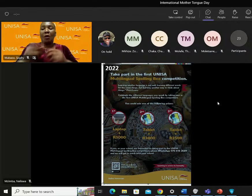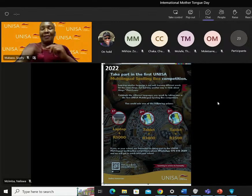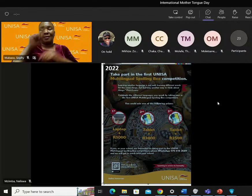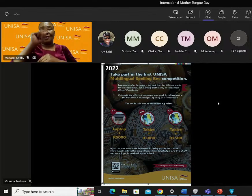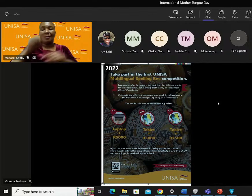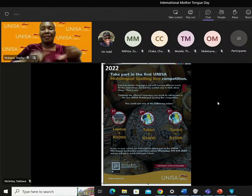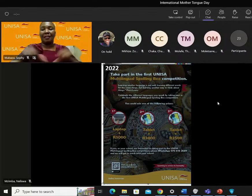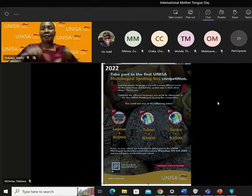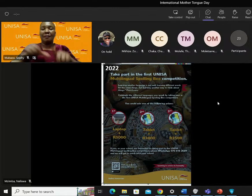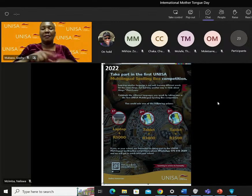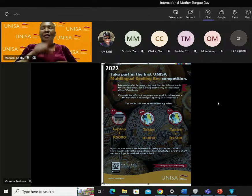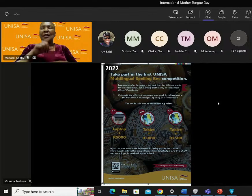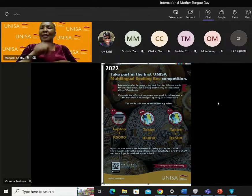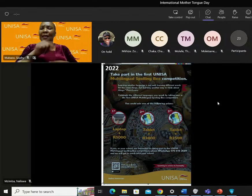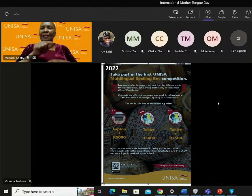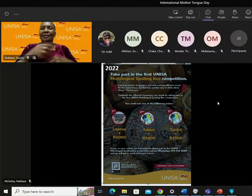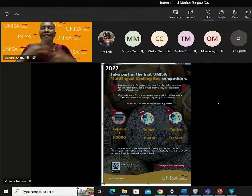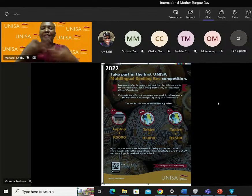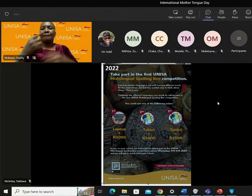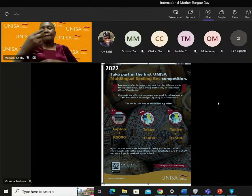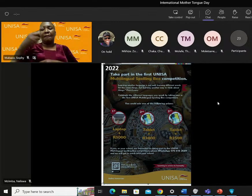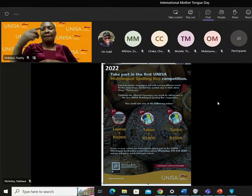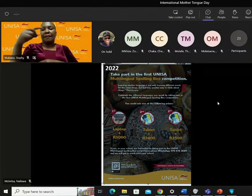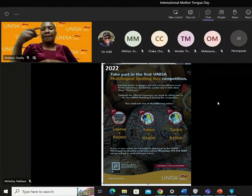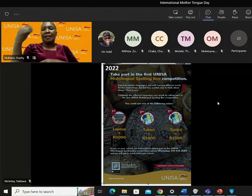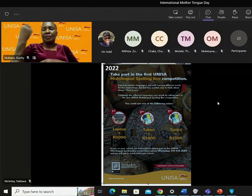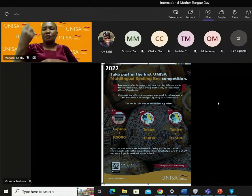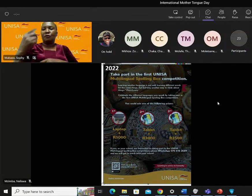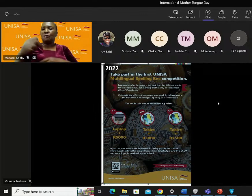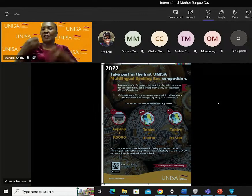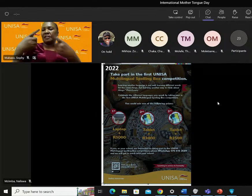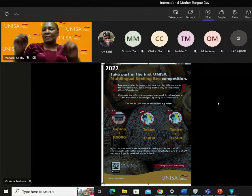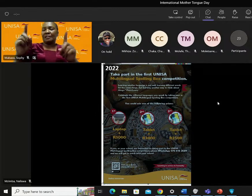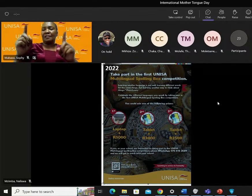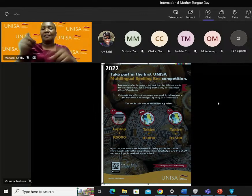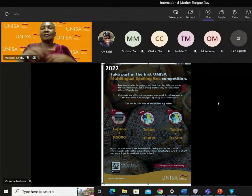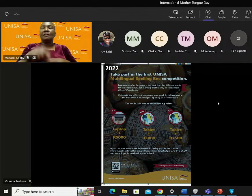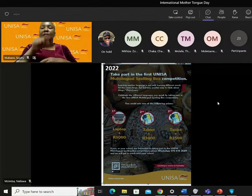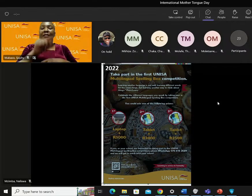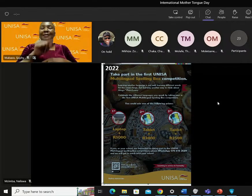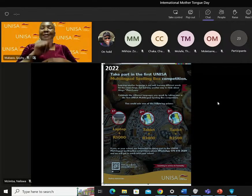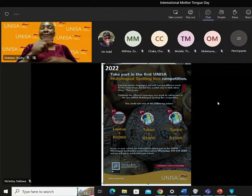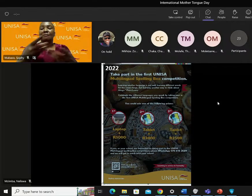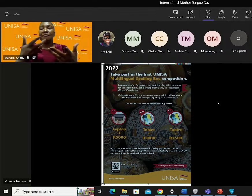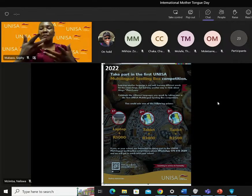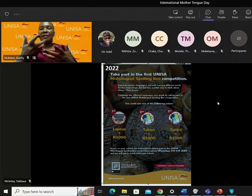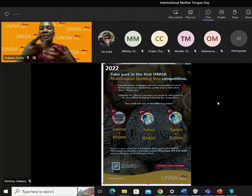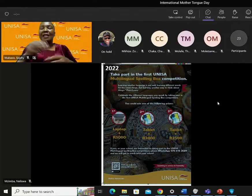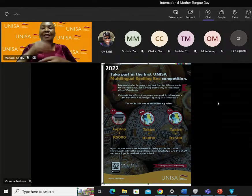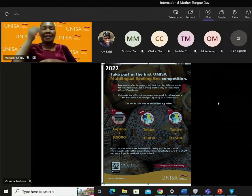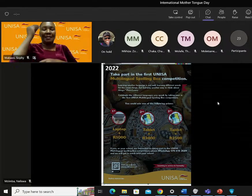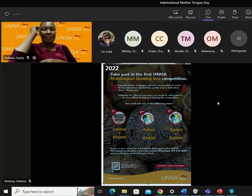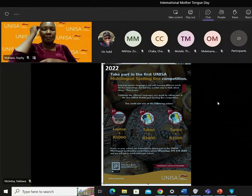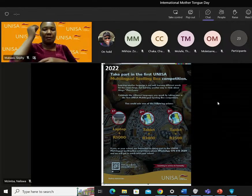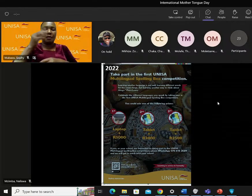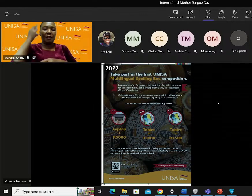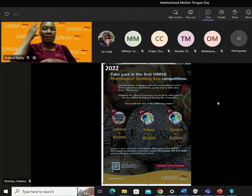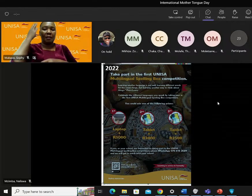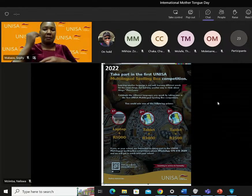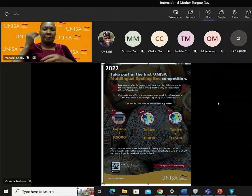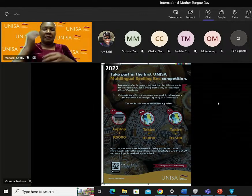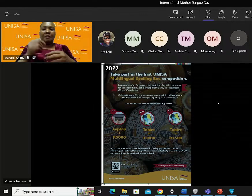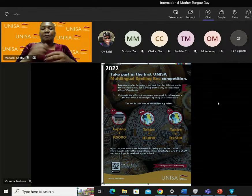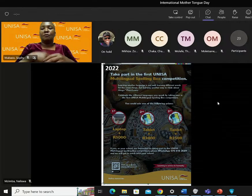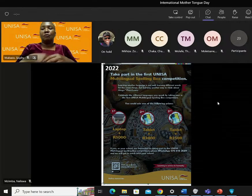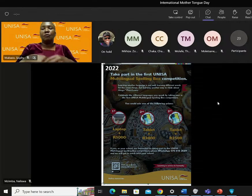Limpopo. It was the first of its kind, and it was such an experience to hear the learners speak in